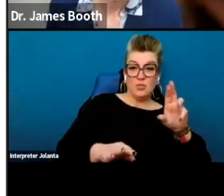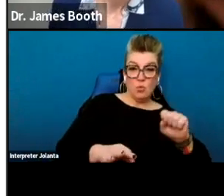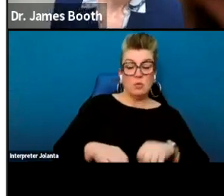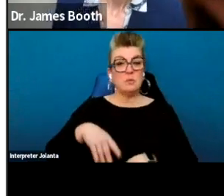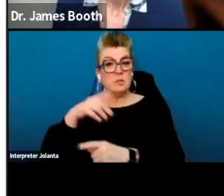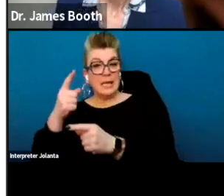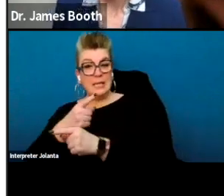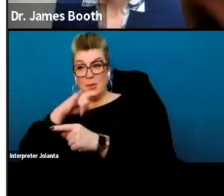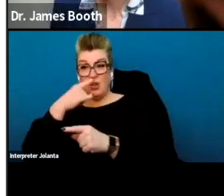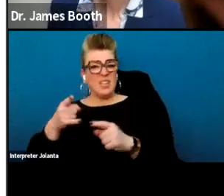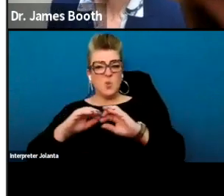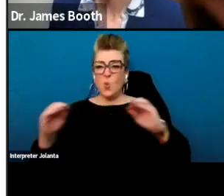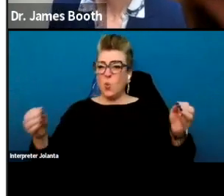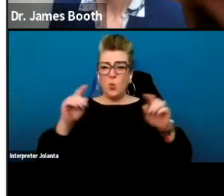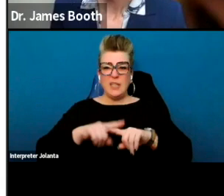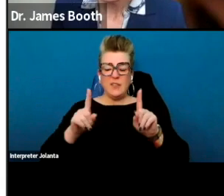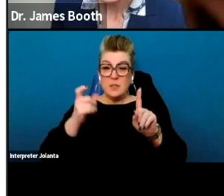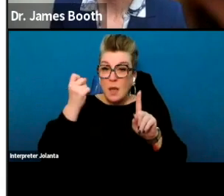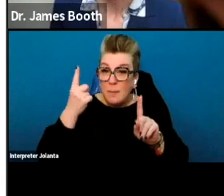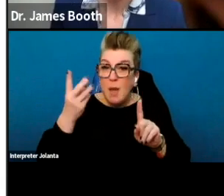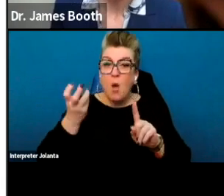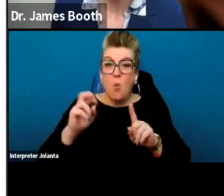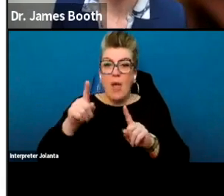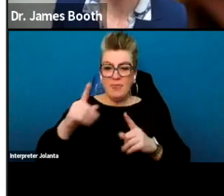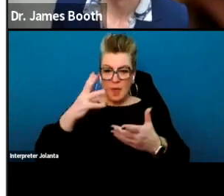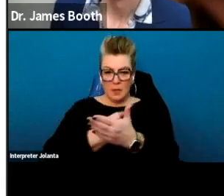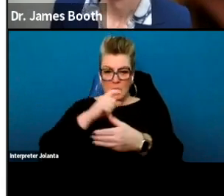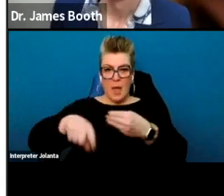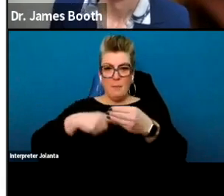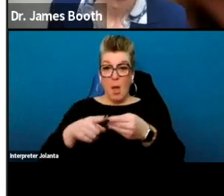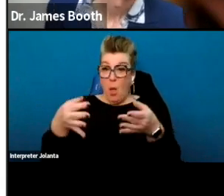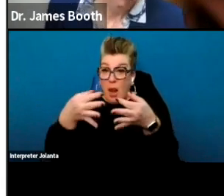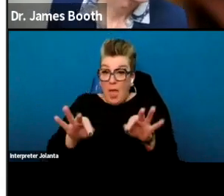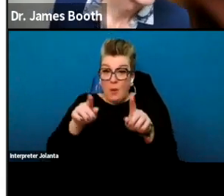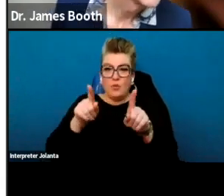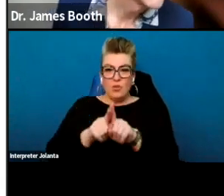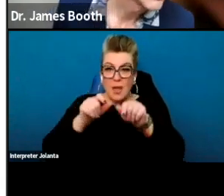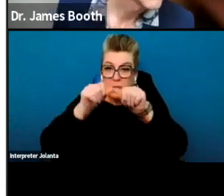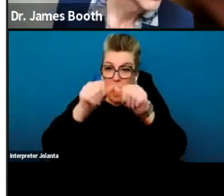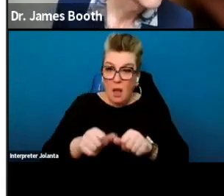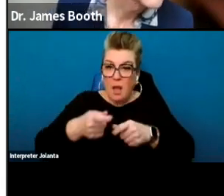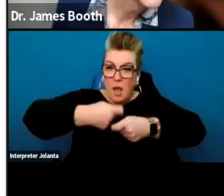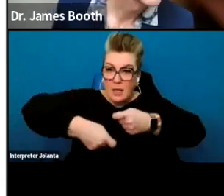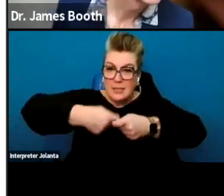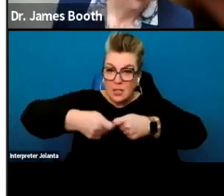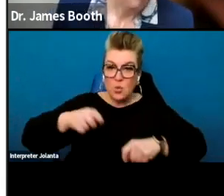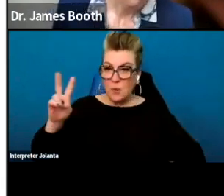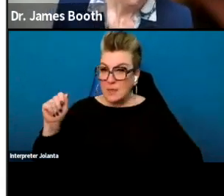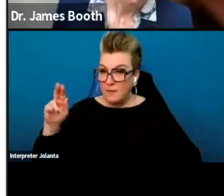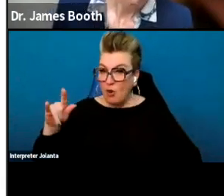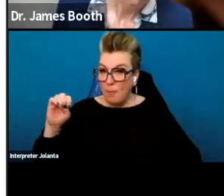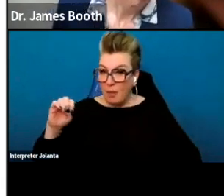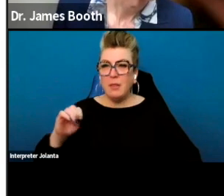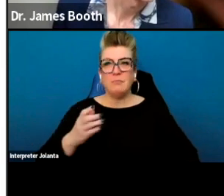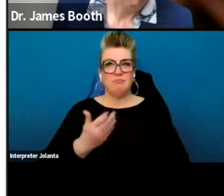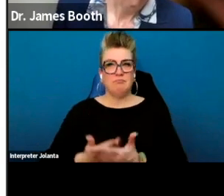kids. But when they treated language as a continuous variable, they showed that language skill